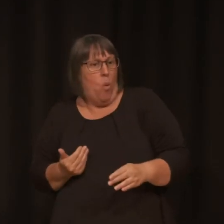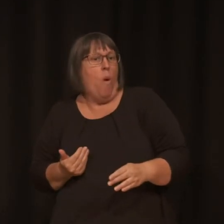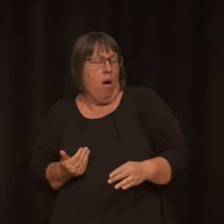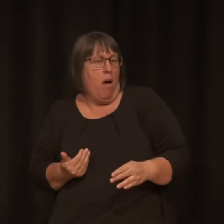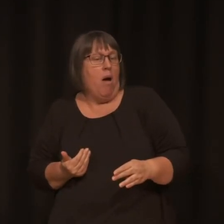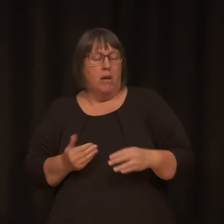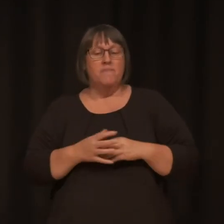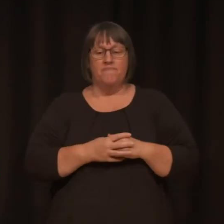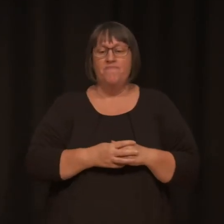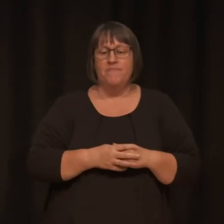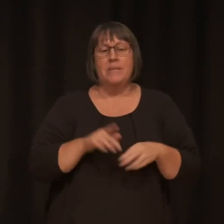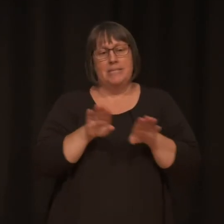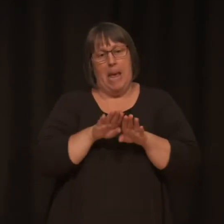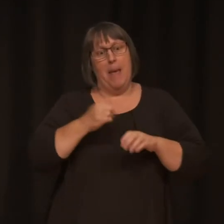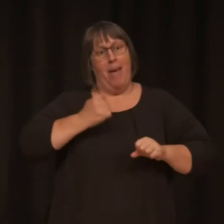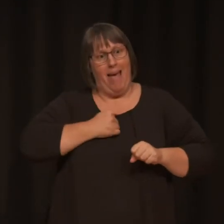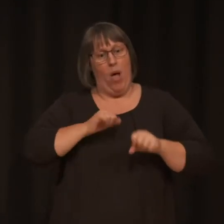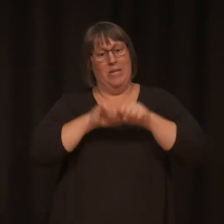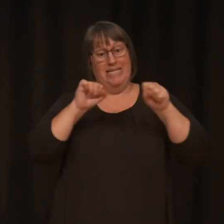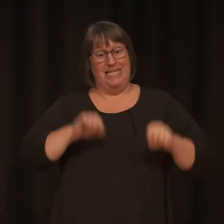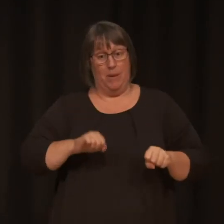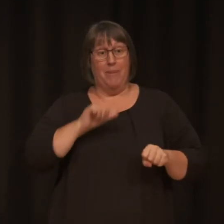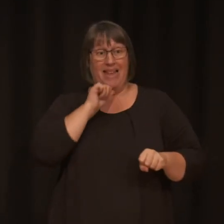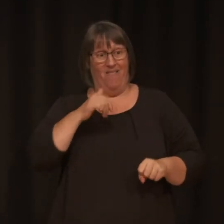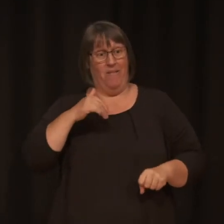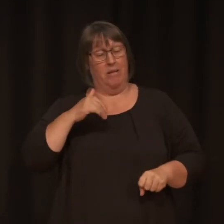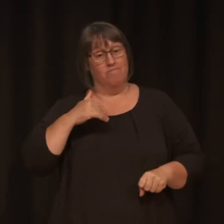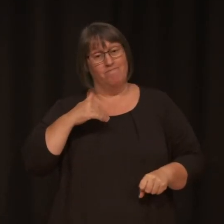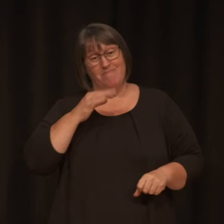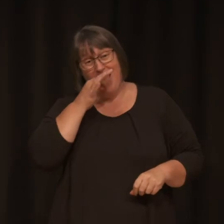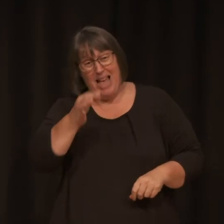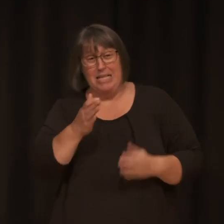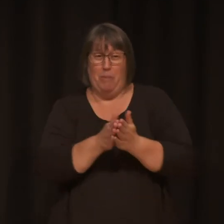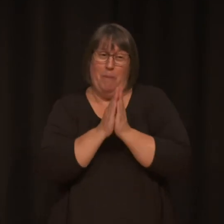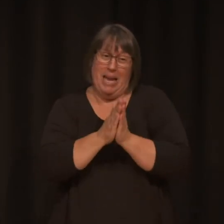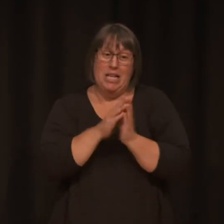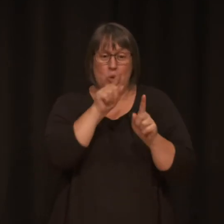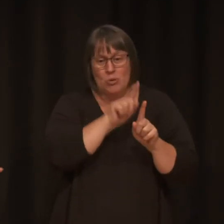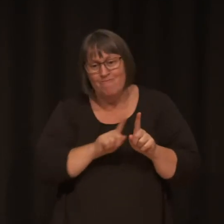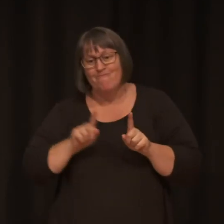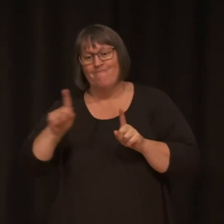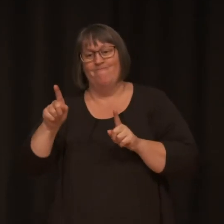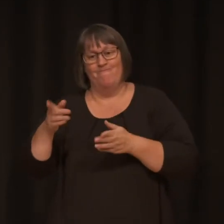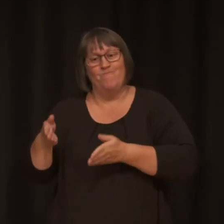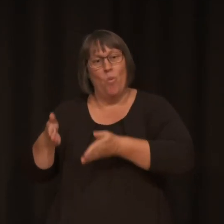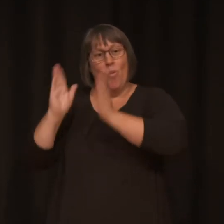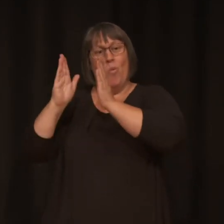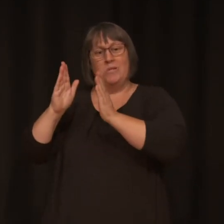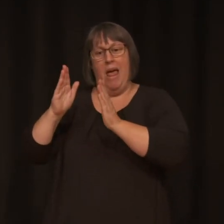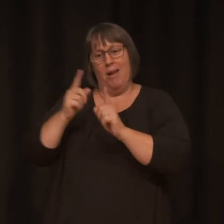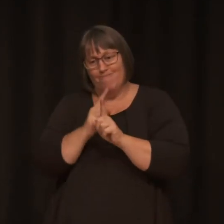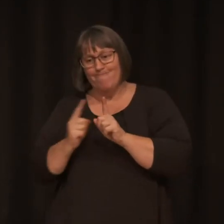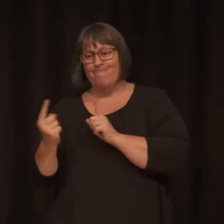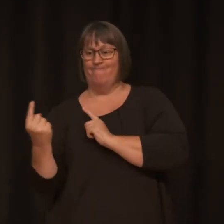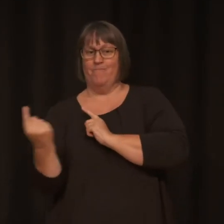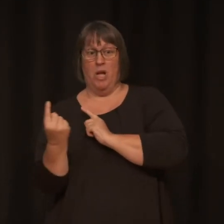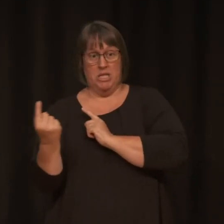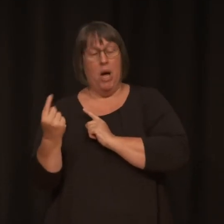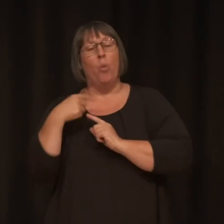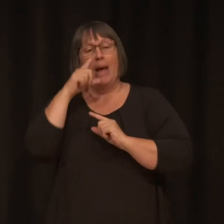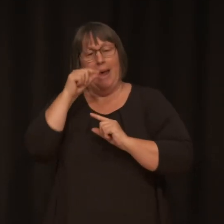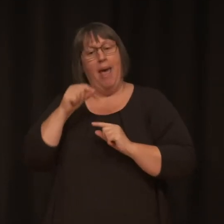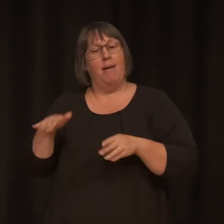that likewise we have a system in place where if we are required to ask people to isolate or quarantine, we feel confident that we can do that well. Does it speak